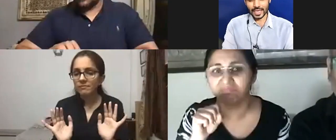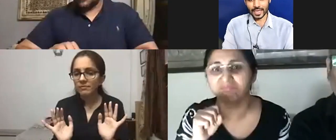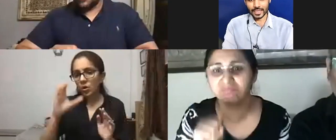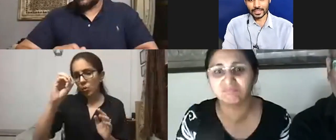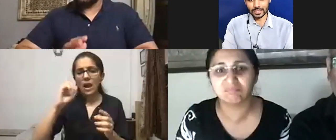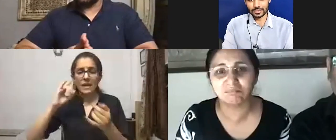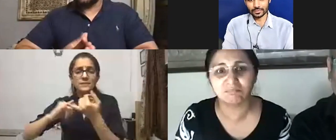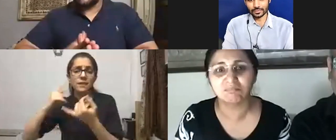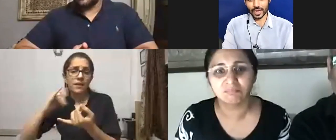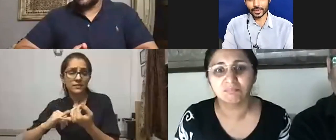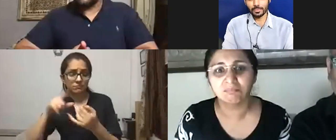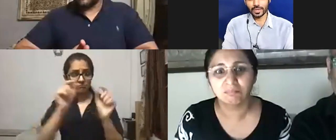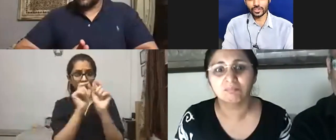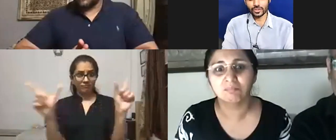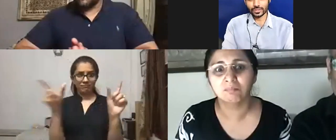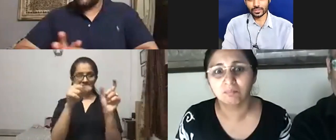ENDOMETRIOSIS.